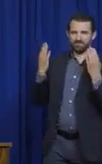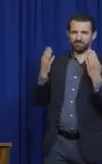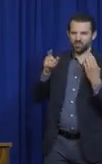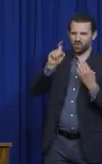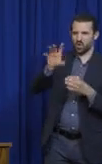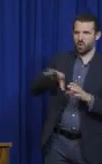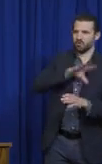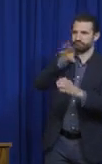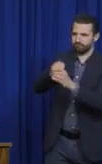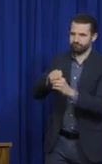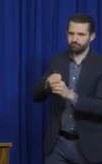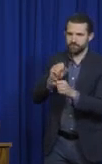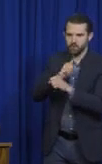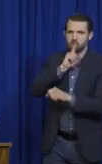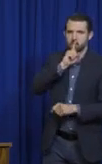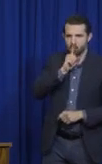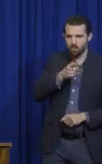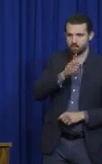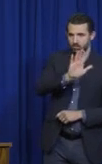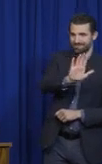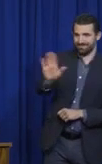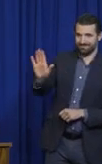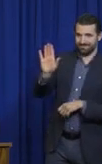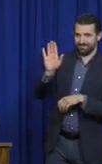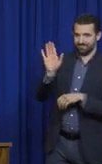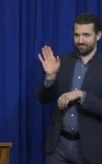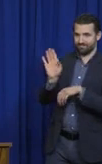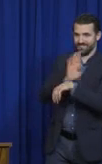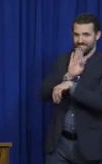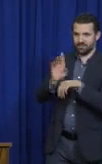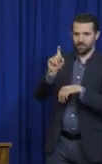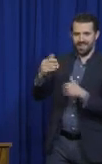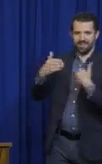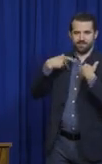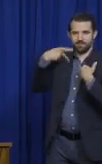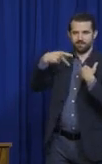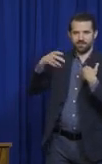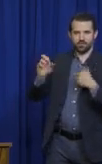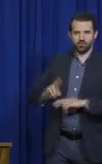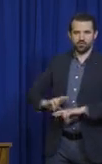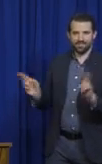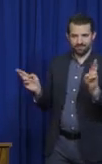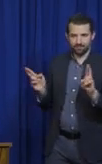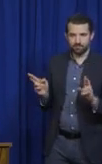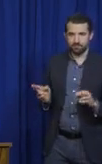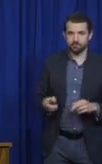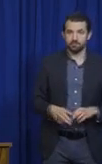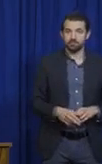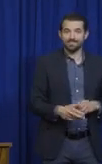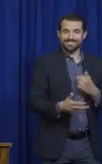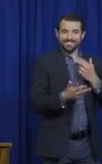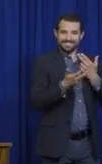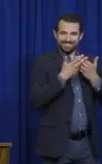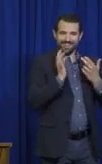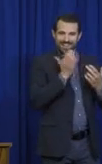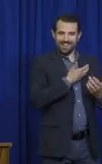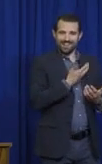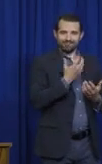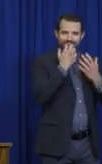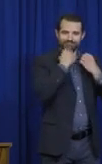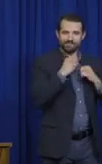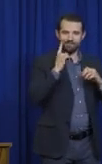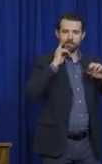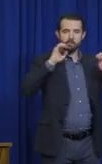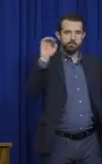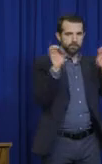sure they can secure a line of PPE so that we can preserve our supplies for frontline healthcare workers and